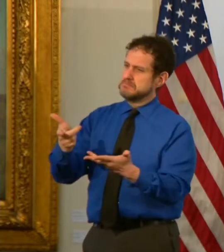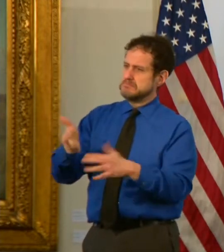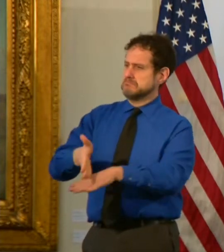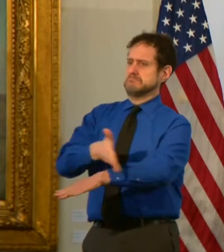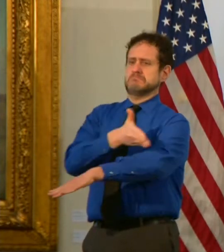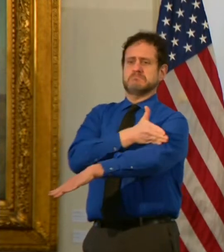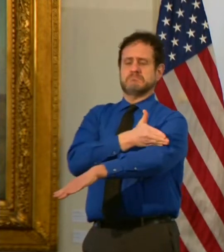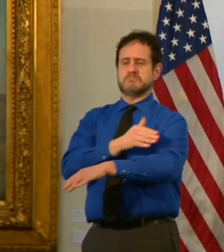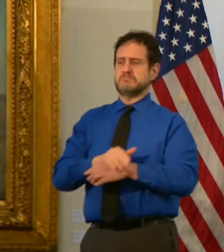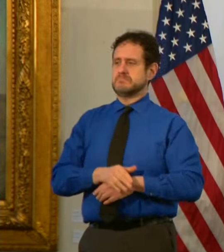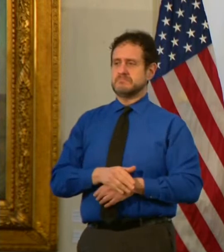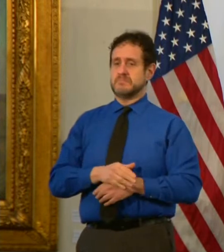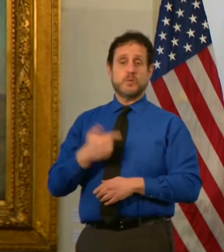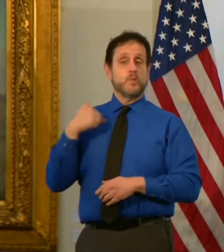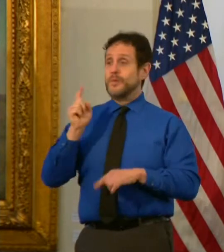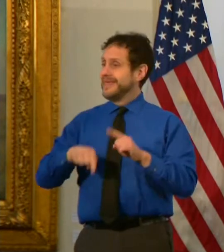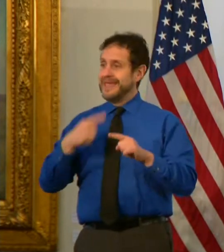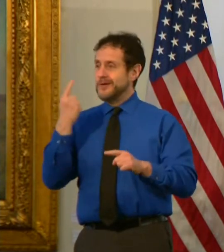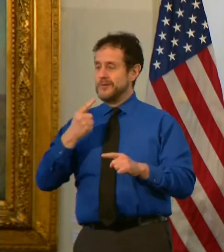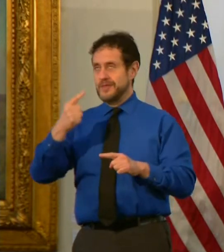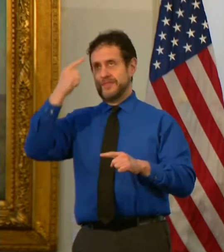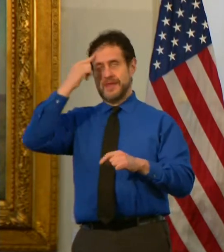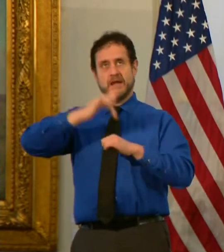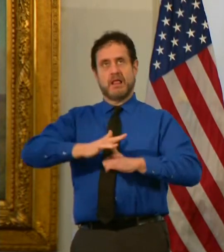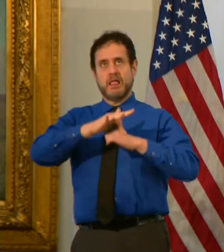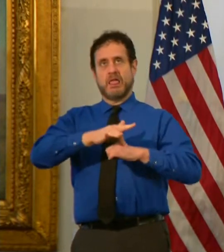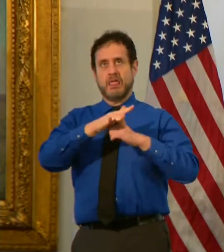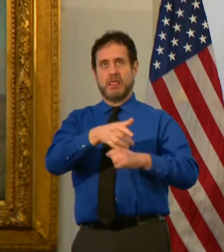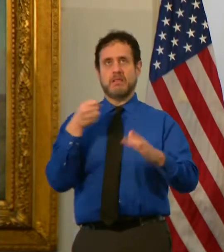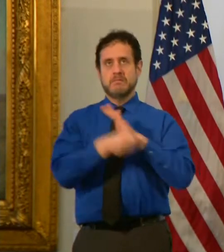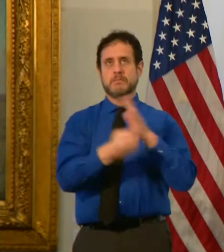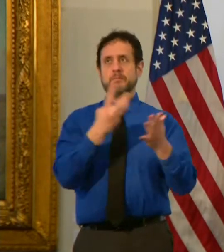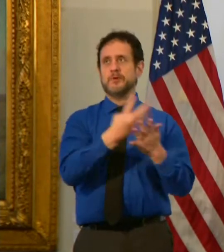incarceration basket is what we need to do.